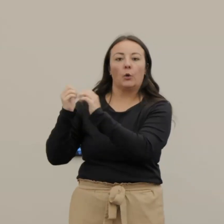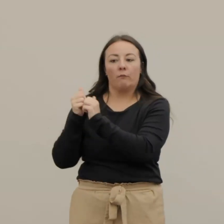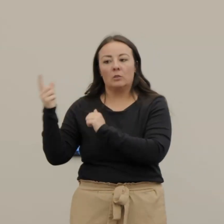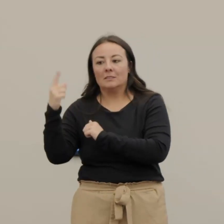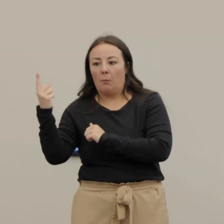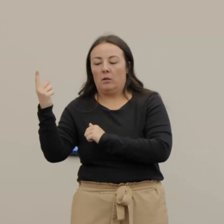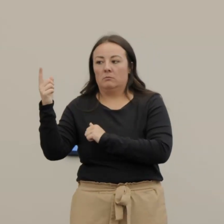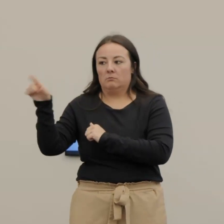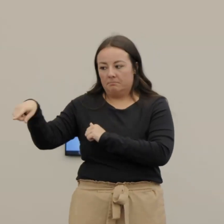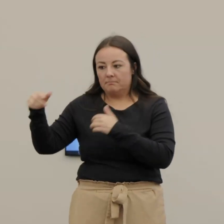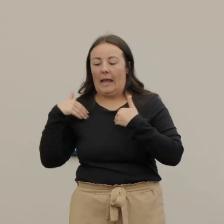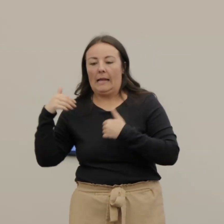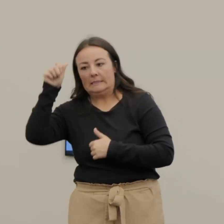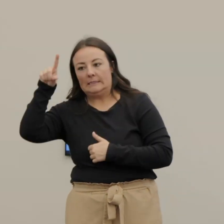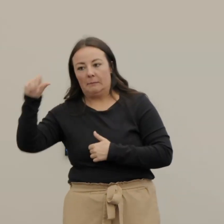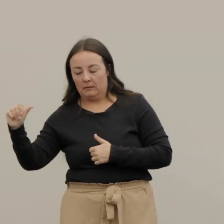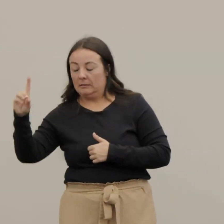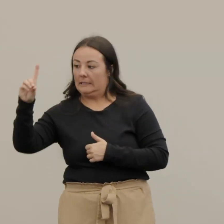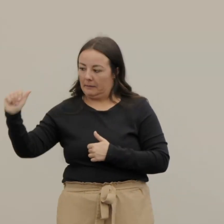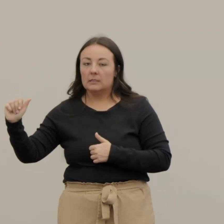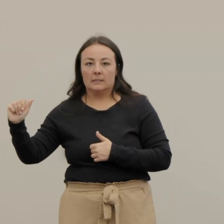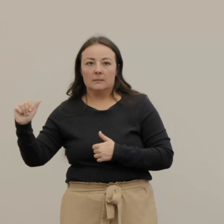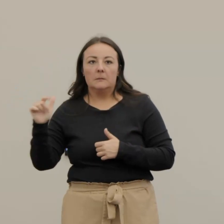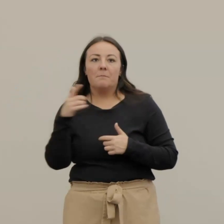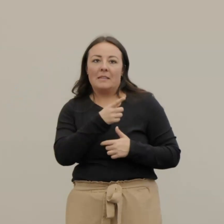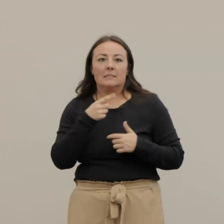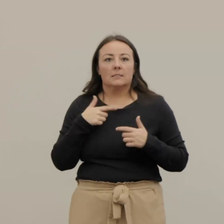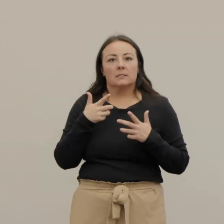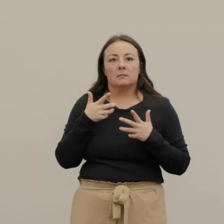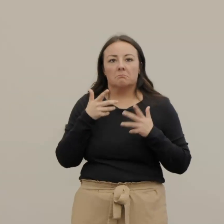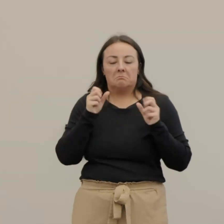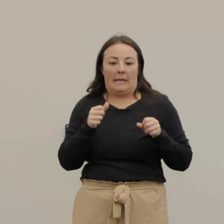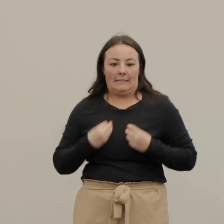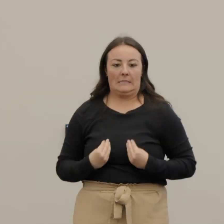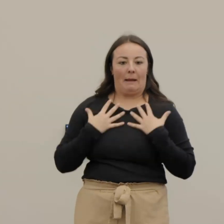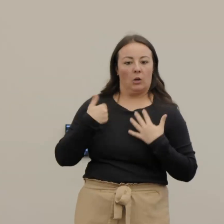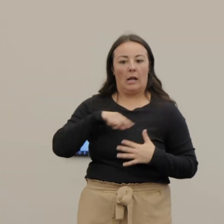And this amplification is a great opportunity to inspire us to make it better for everyone.